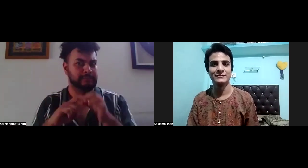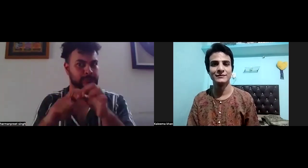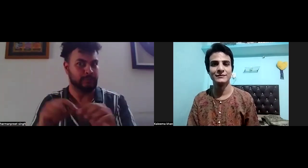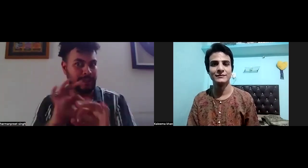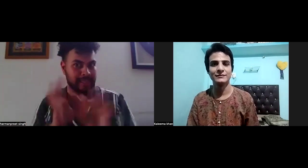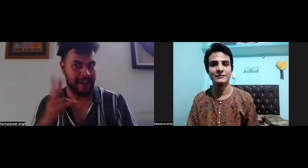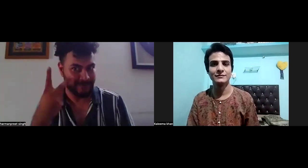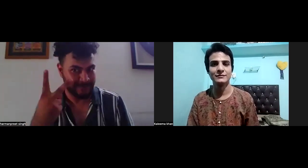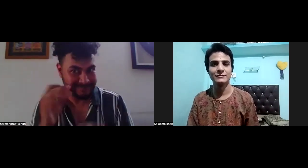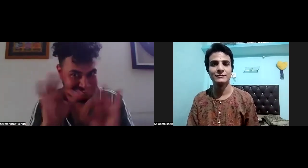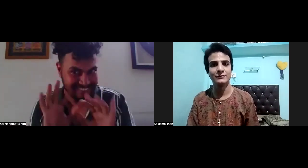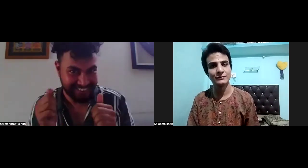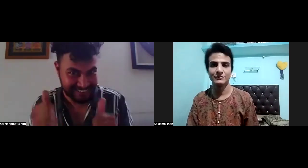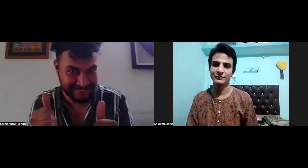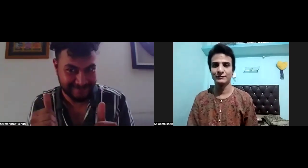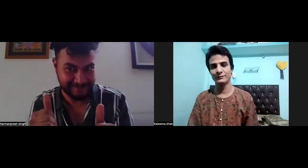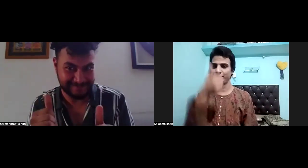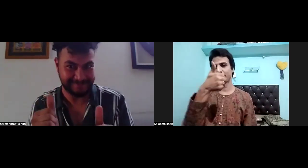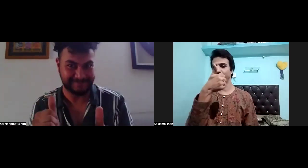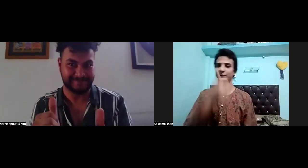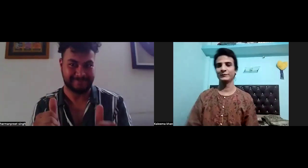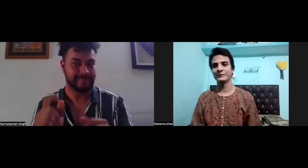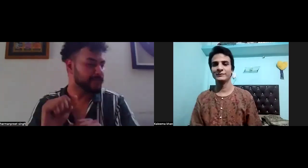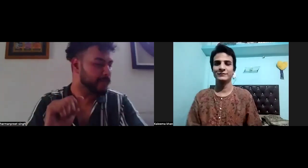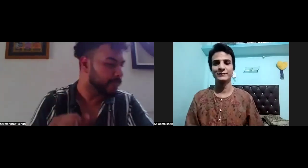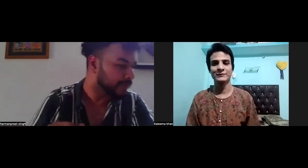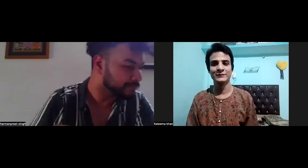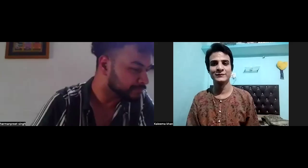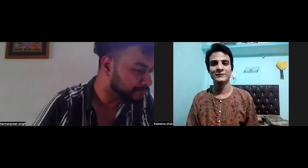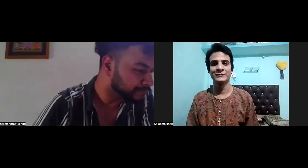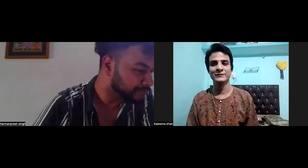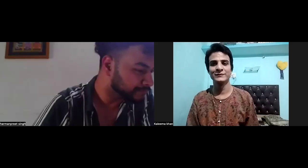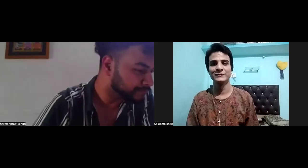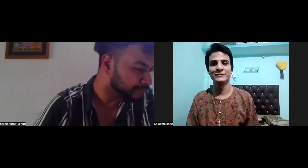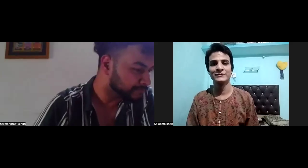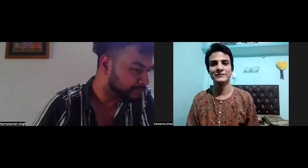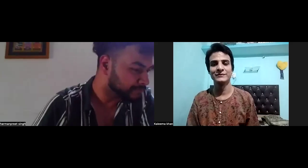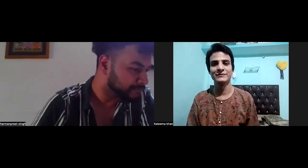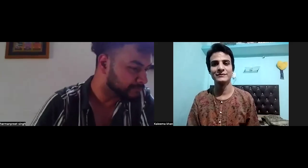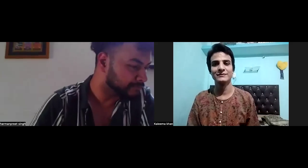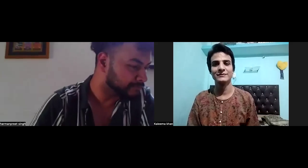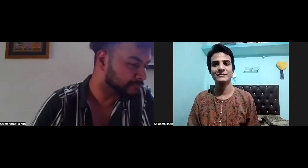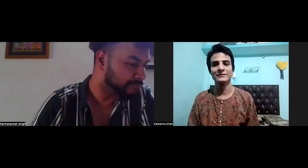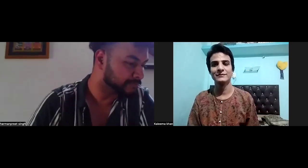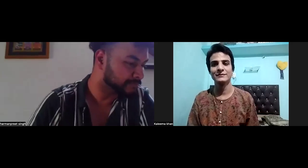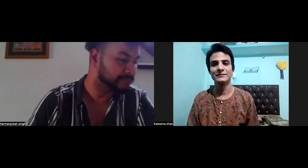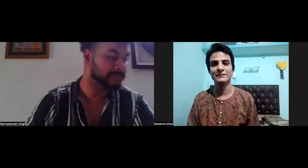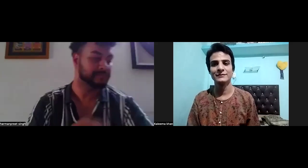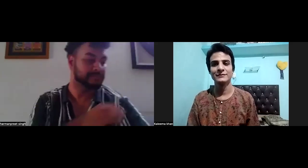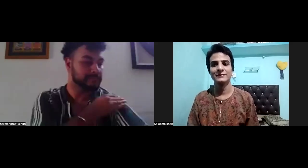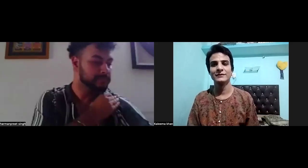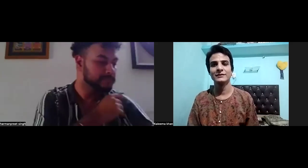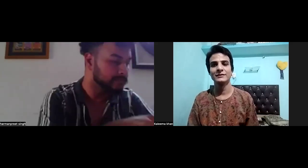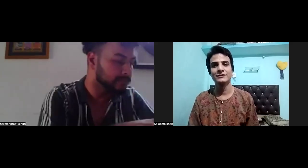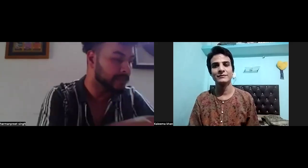All right, great. So are you ready, Kaleema? I have questions. Yes, yes.